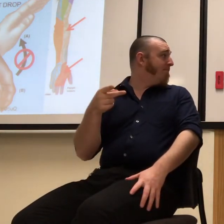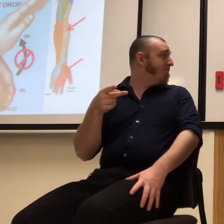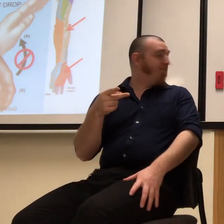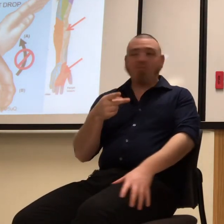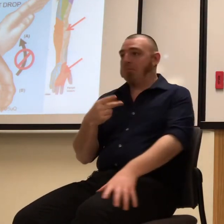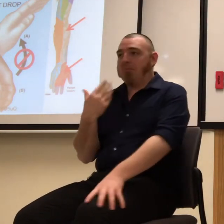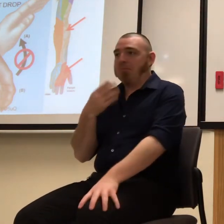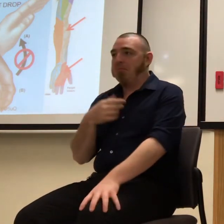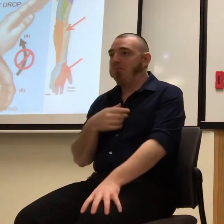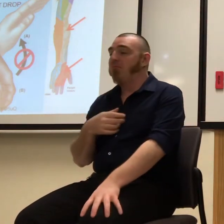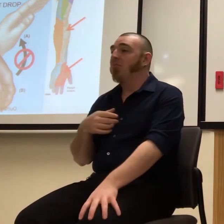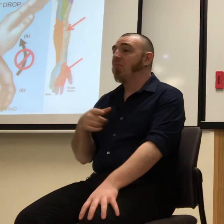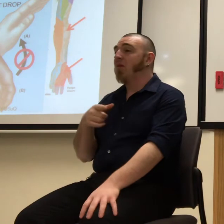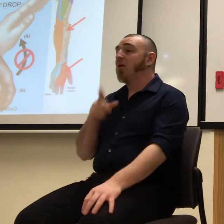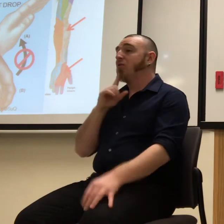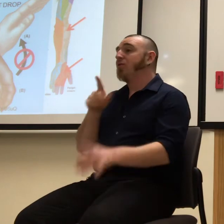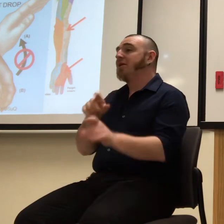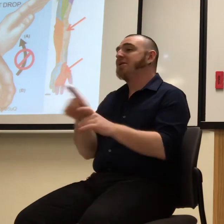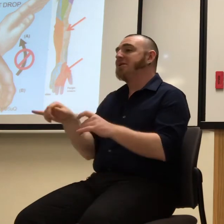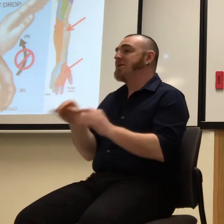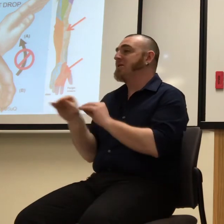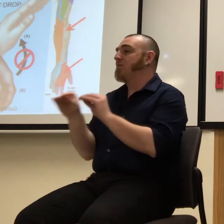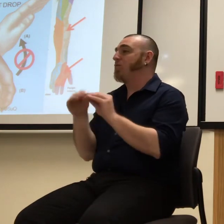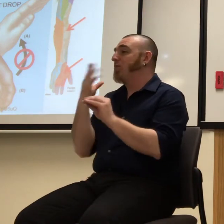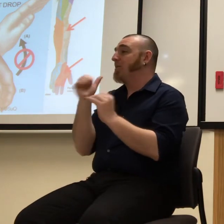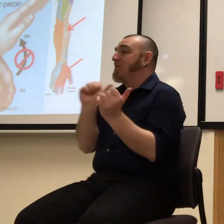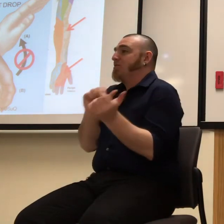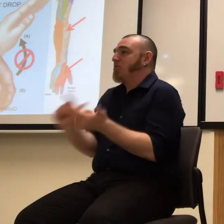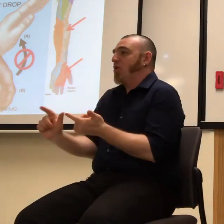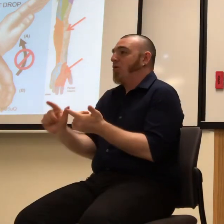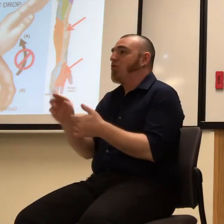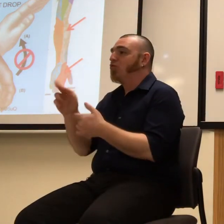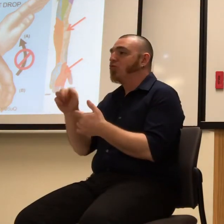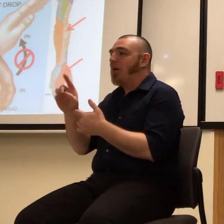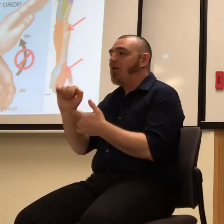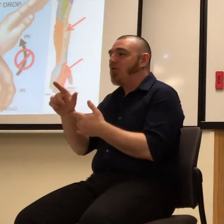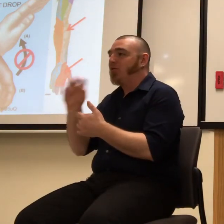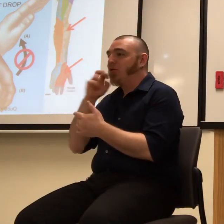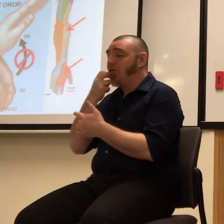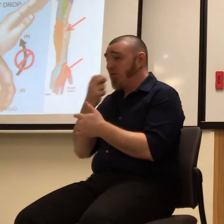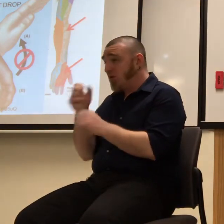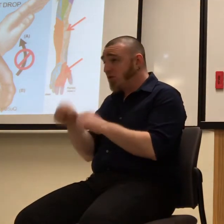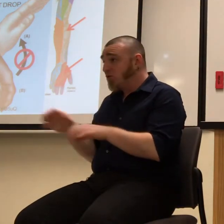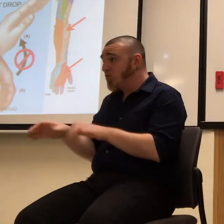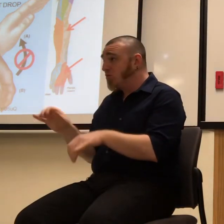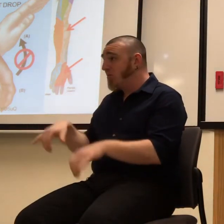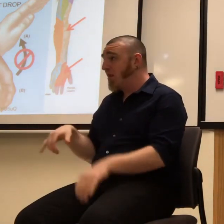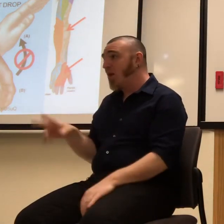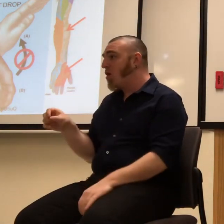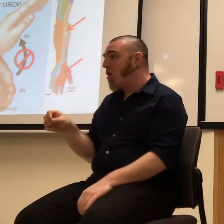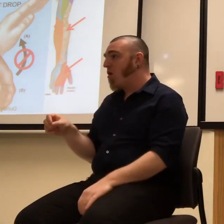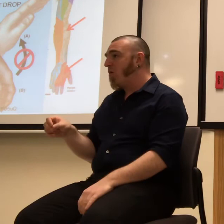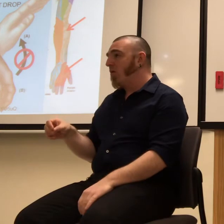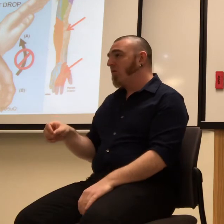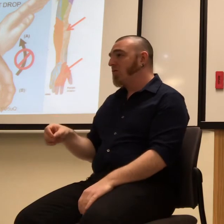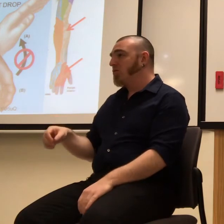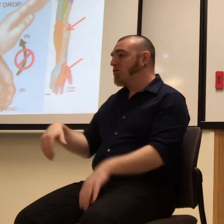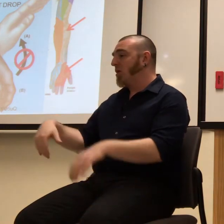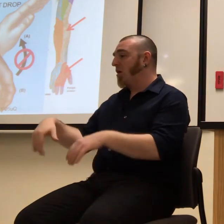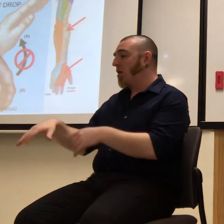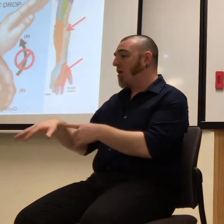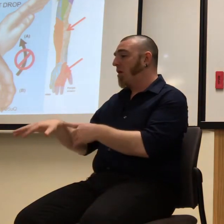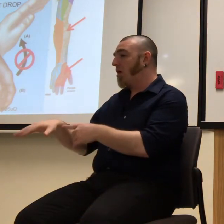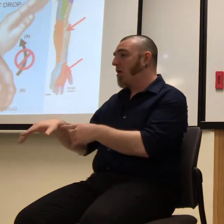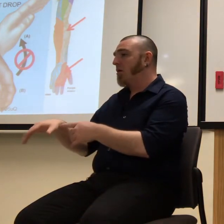radial nerve, okay. And she, could she do it? No, she couldn't. She couldn't do anything with her finger. She couldn't use a